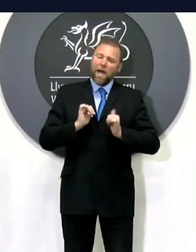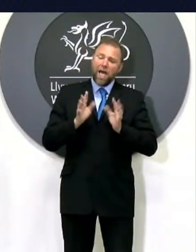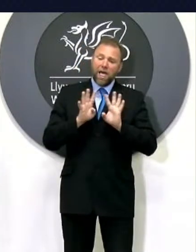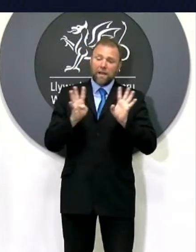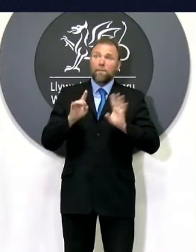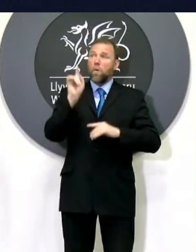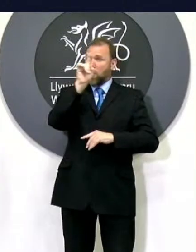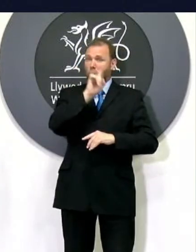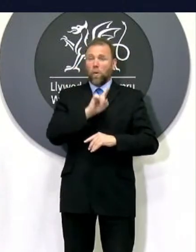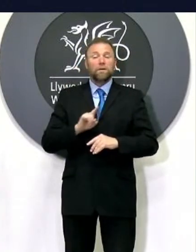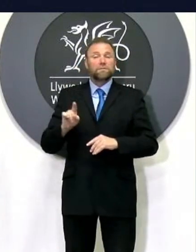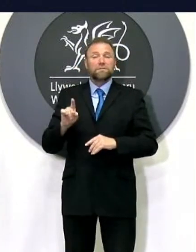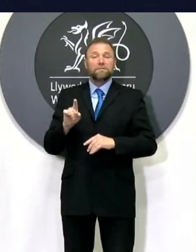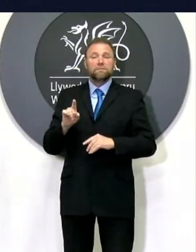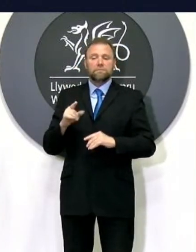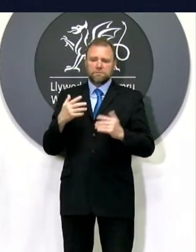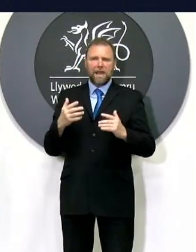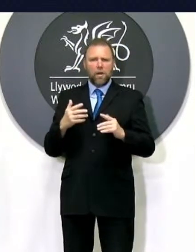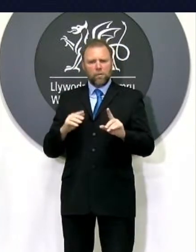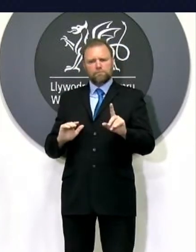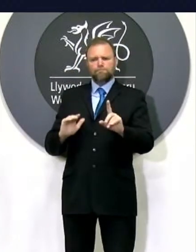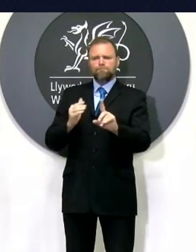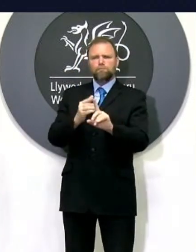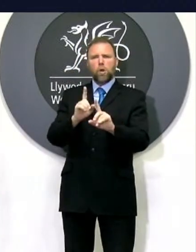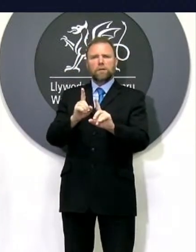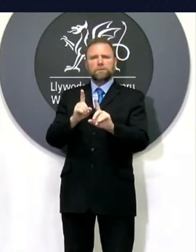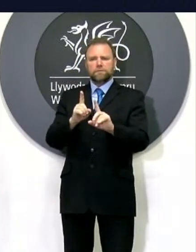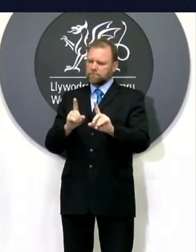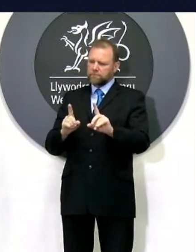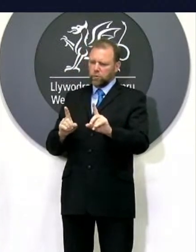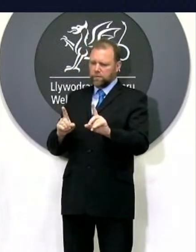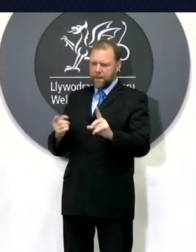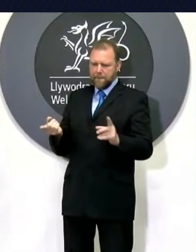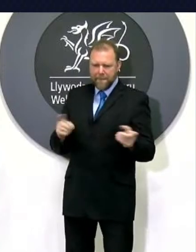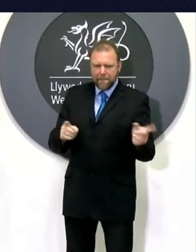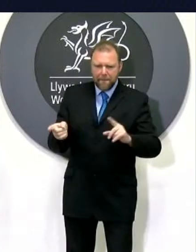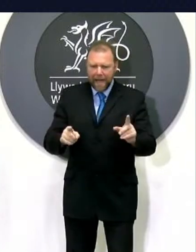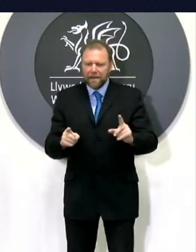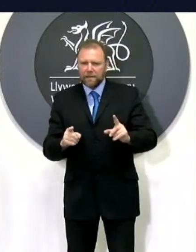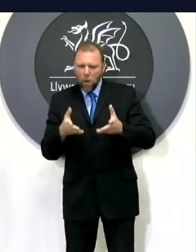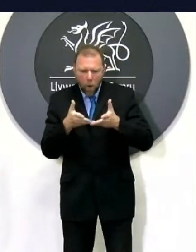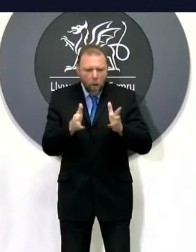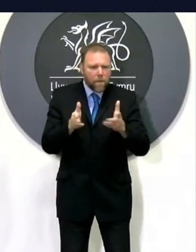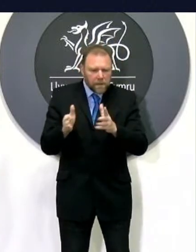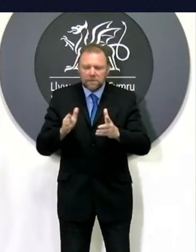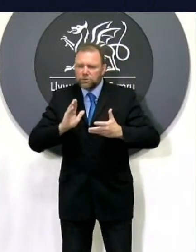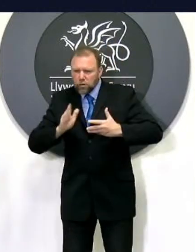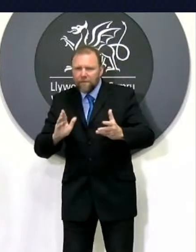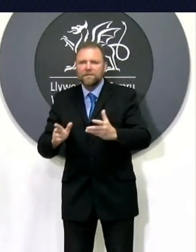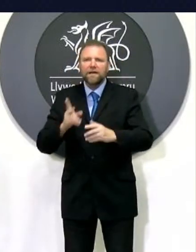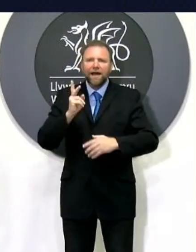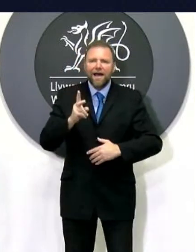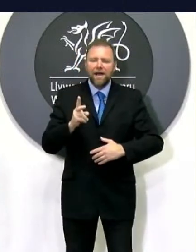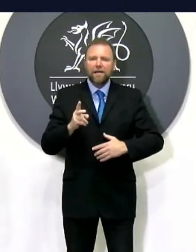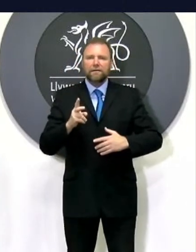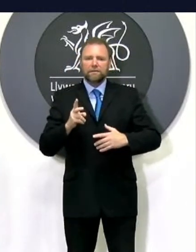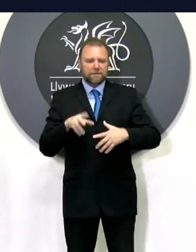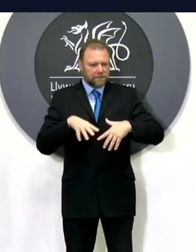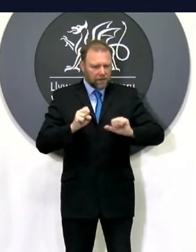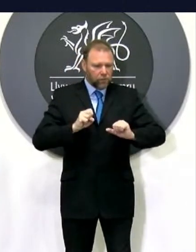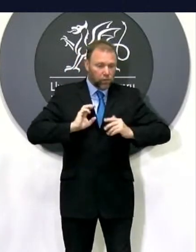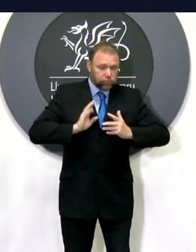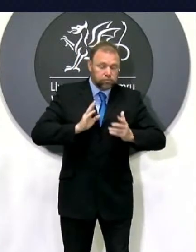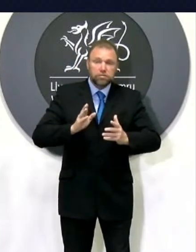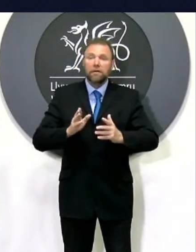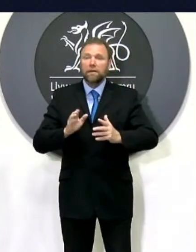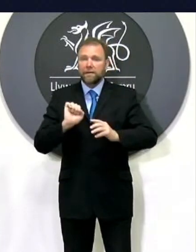now on a trajectory to try to get things back on track. They are reopening services. They are starting to provide